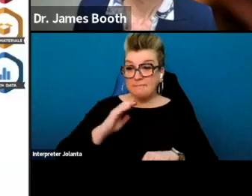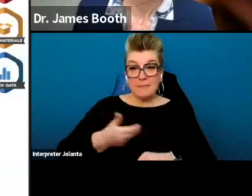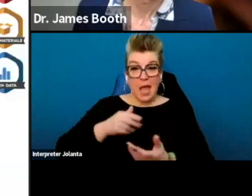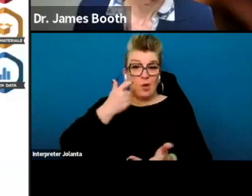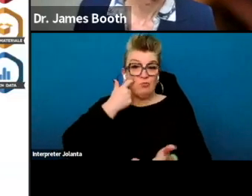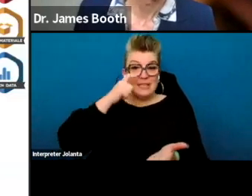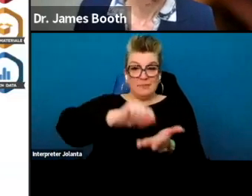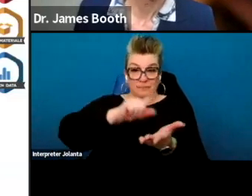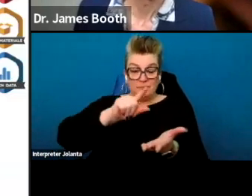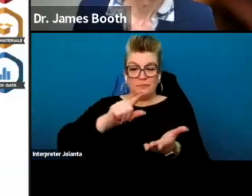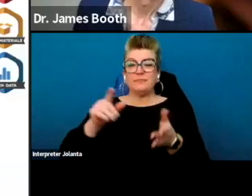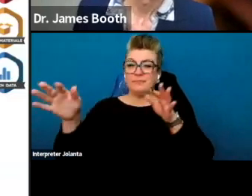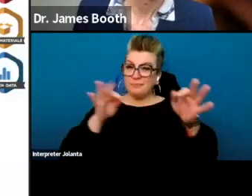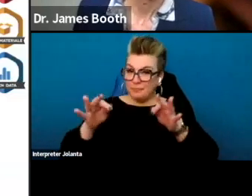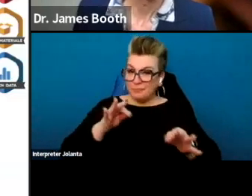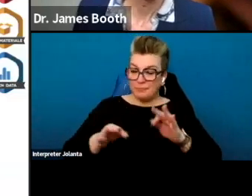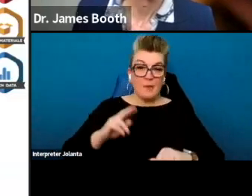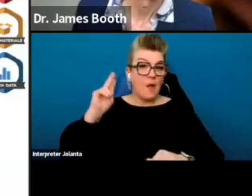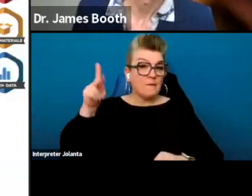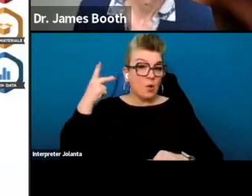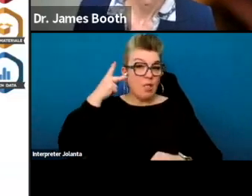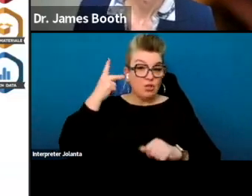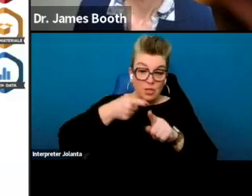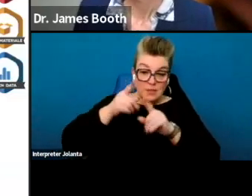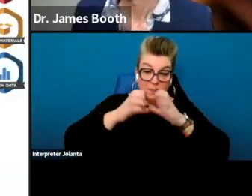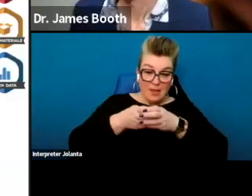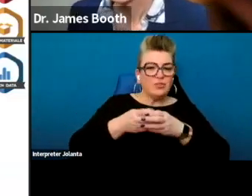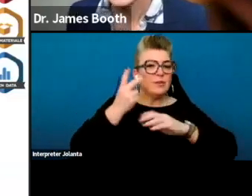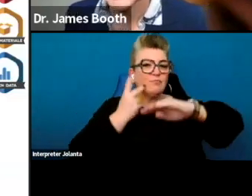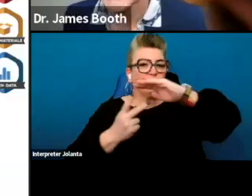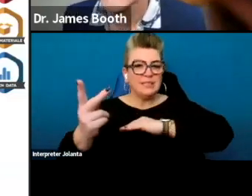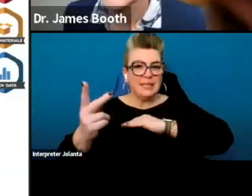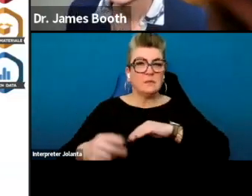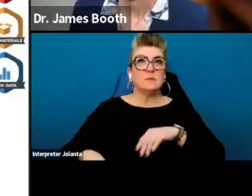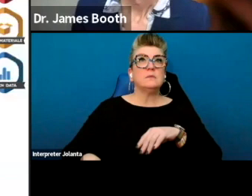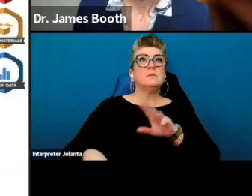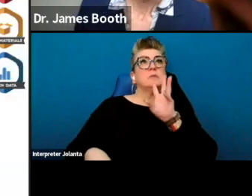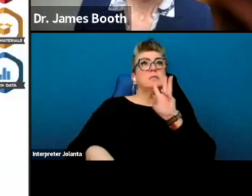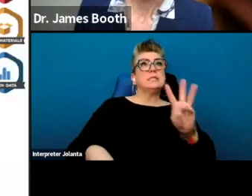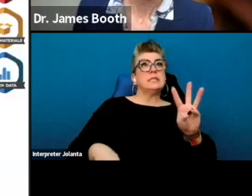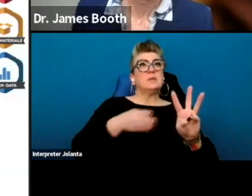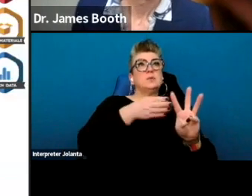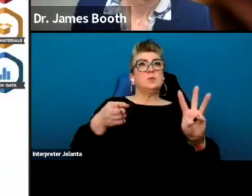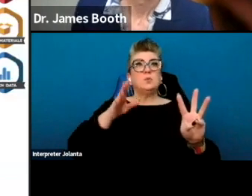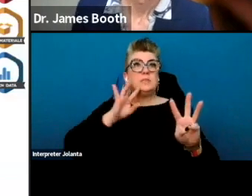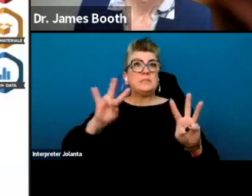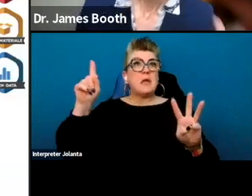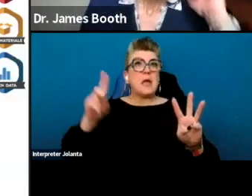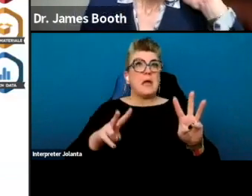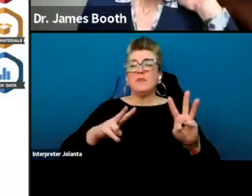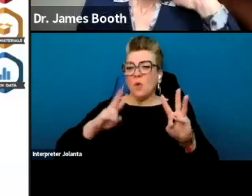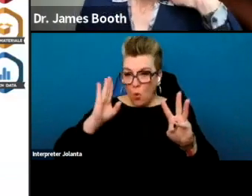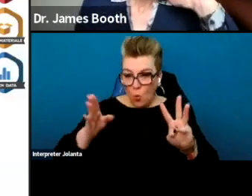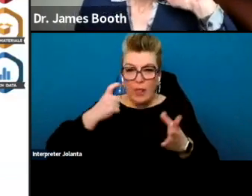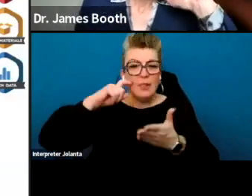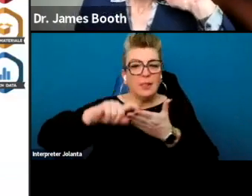phonological specialization predicted kind of reading growth from 6 to 7.5 years.